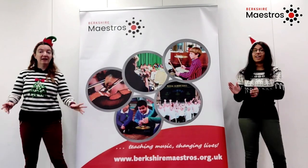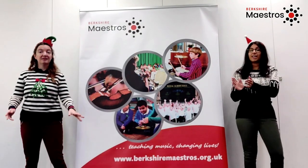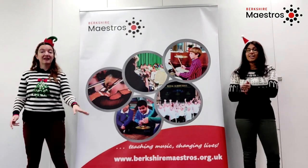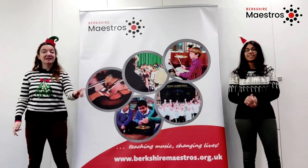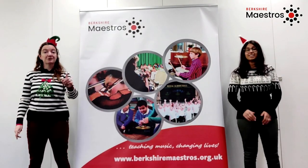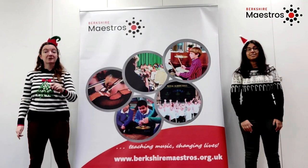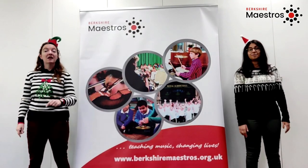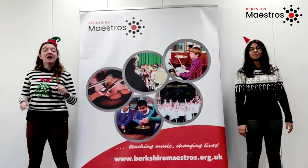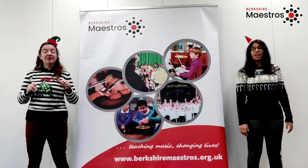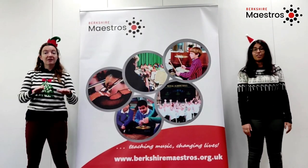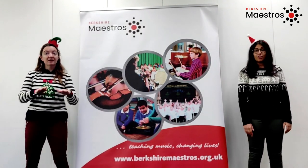hay.